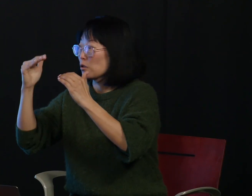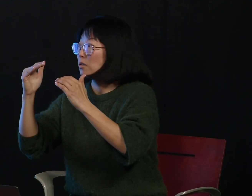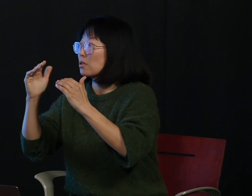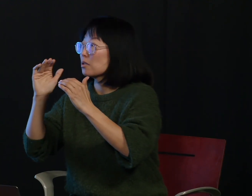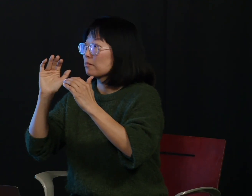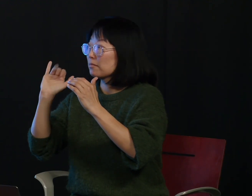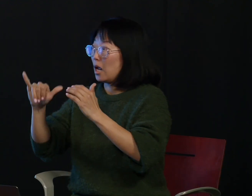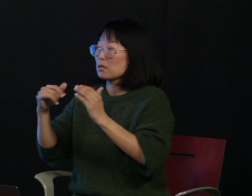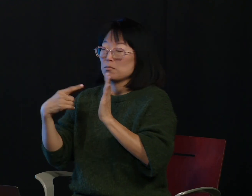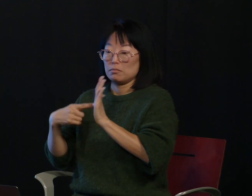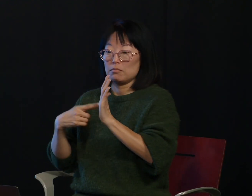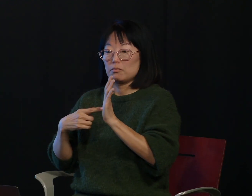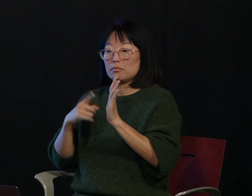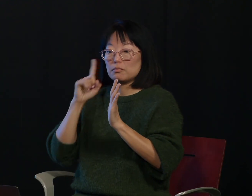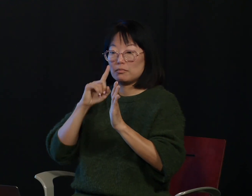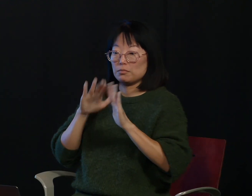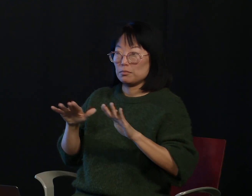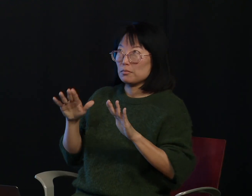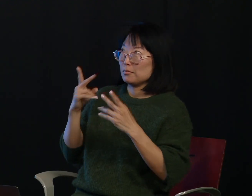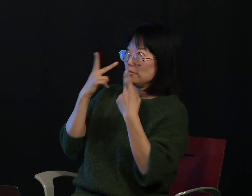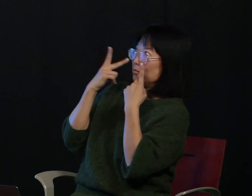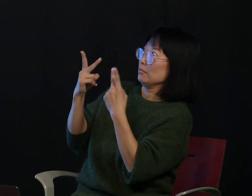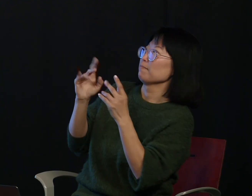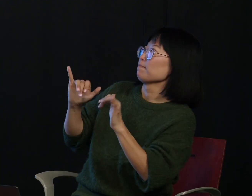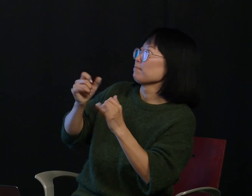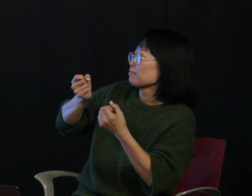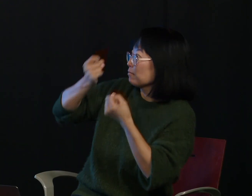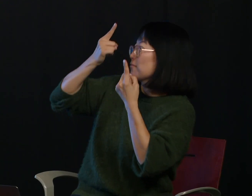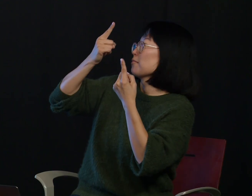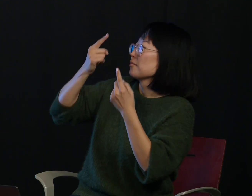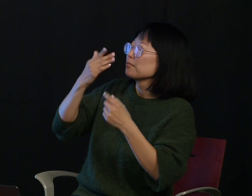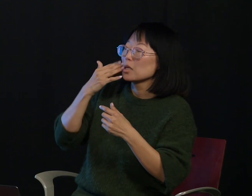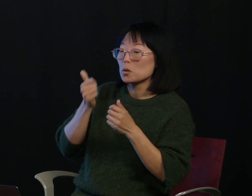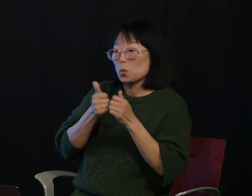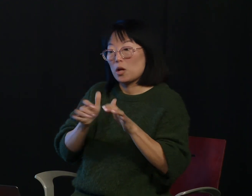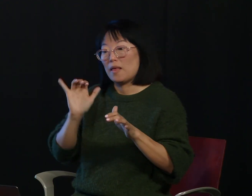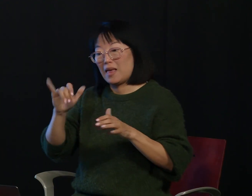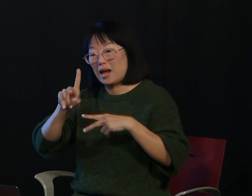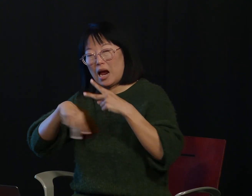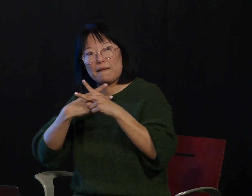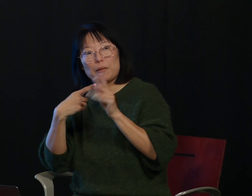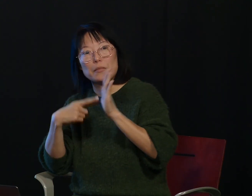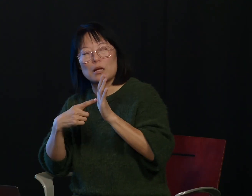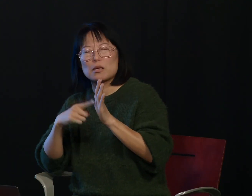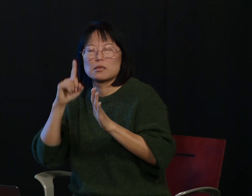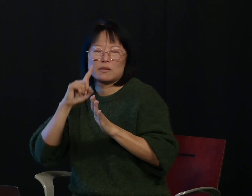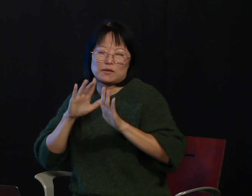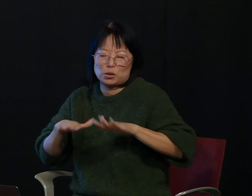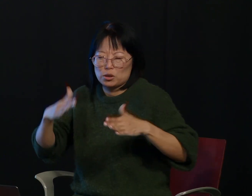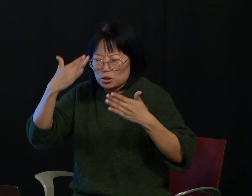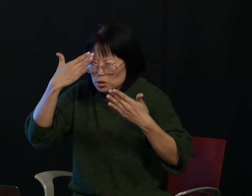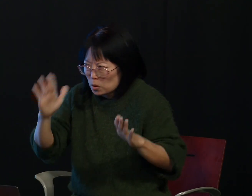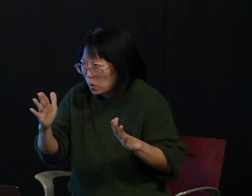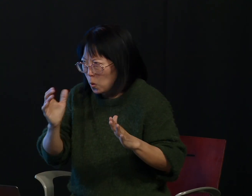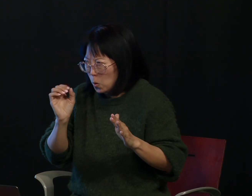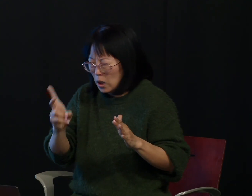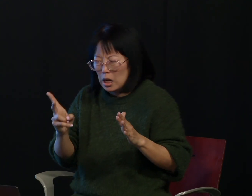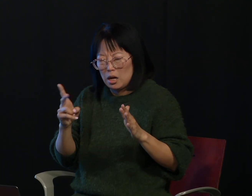in their environment. And that children can see and understand. Without that kind of modeling, deaf children wouldn't know what to